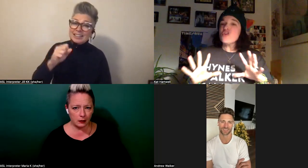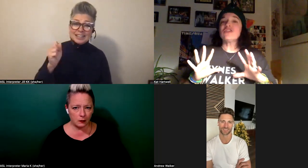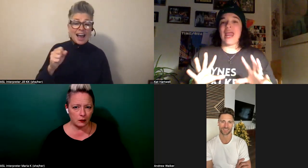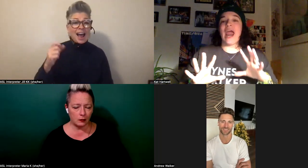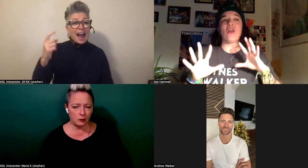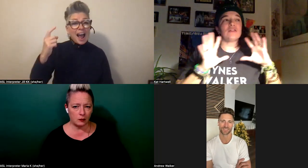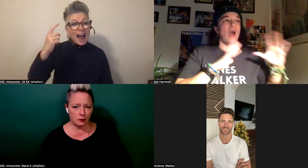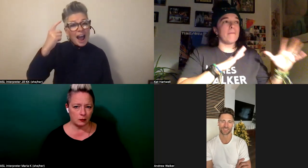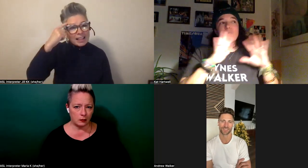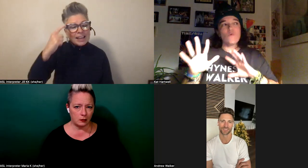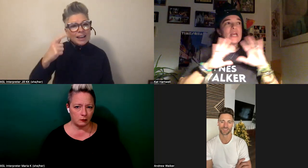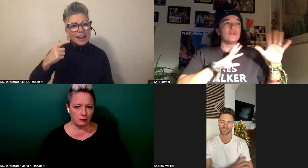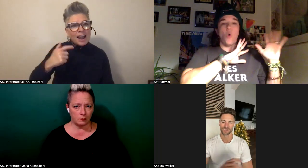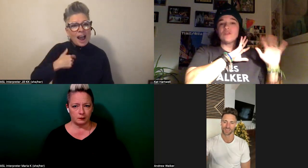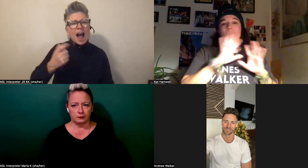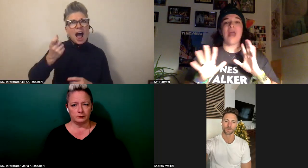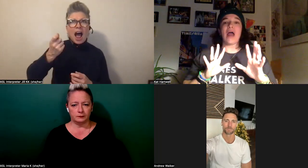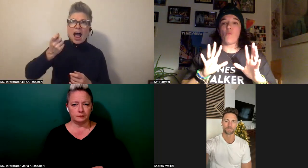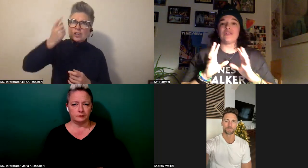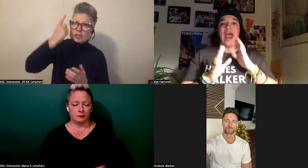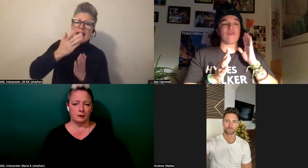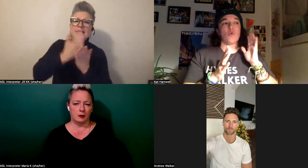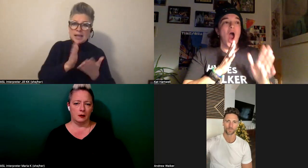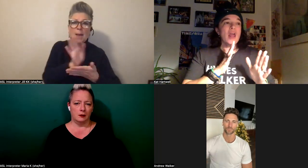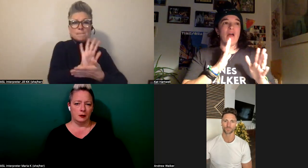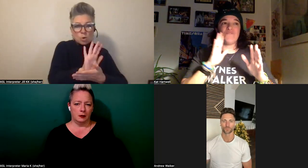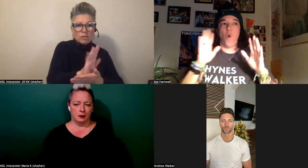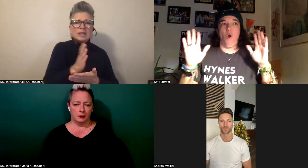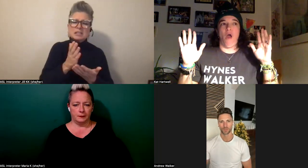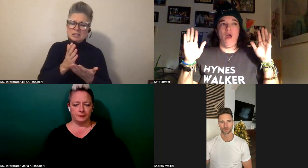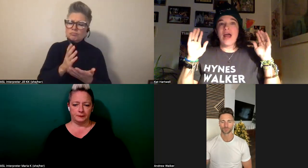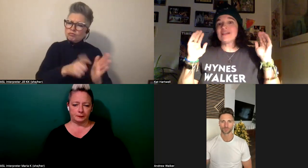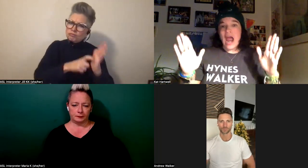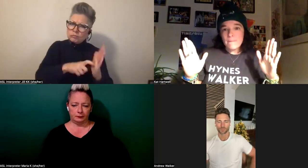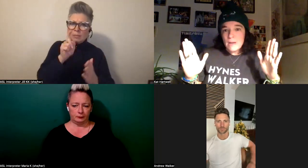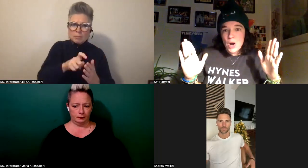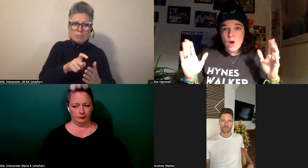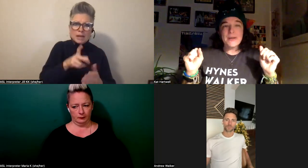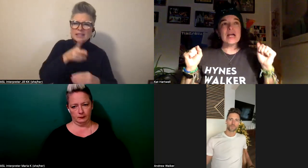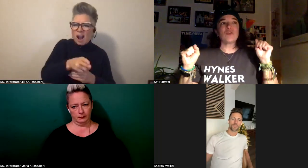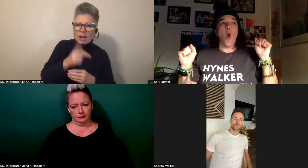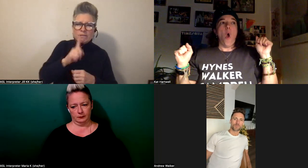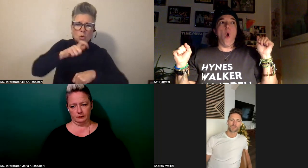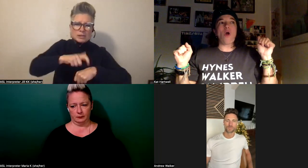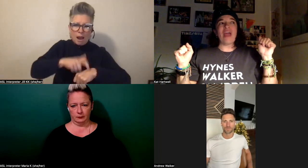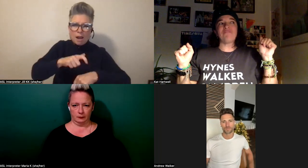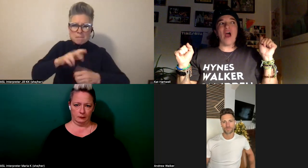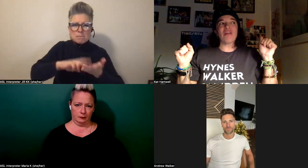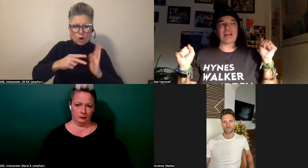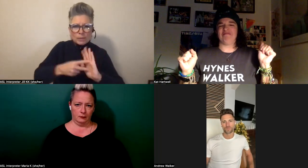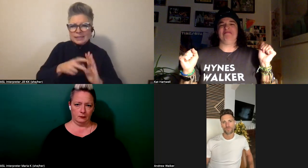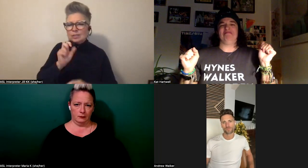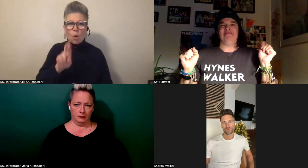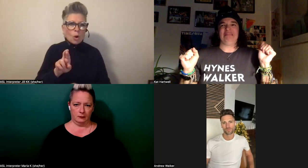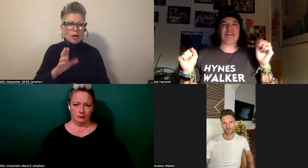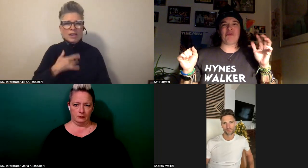I understand some movies or some networks have to cut it for timing purpose, or they felt